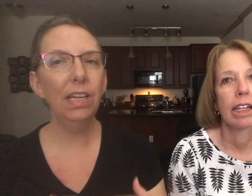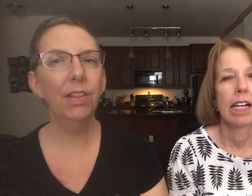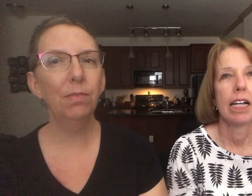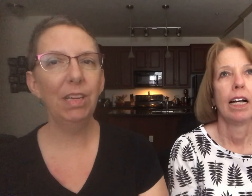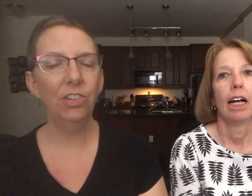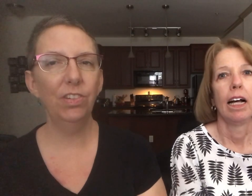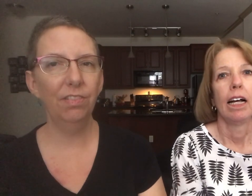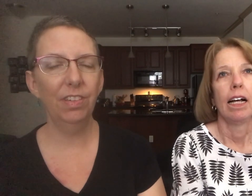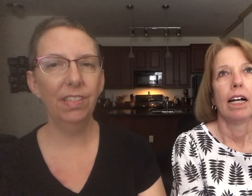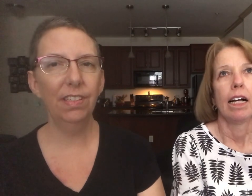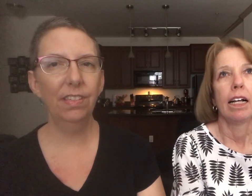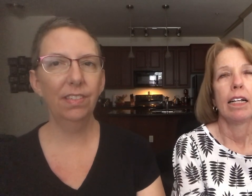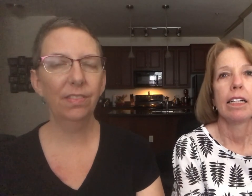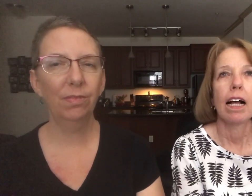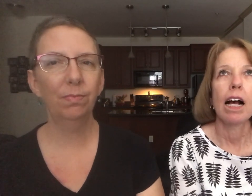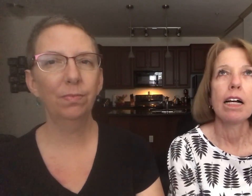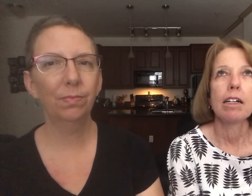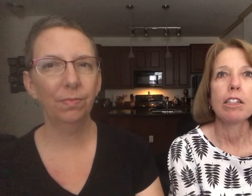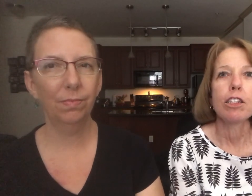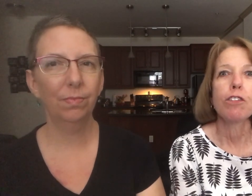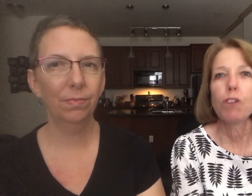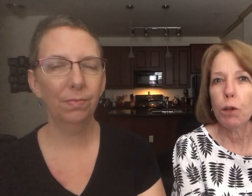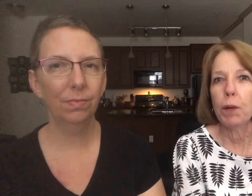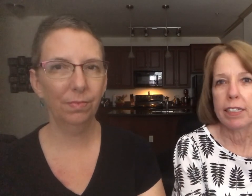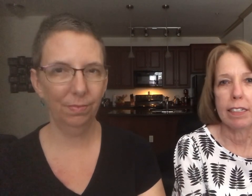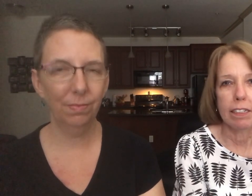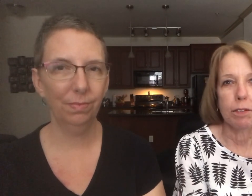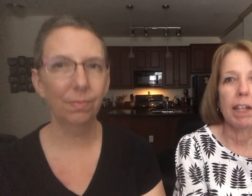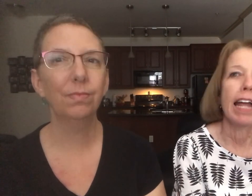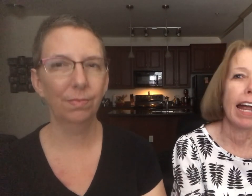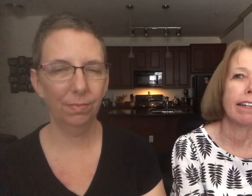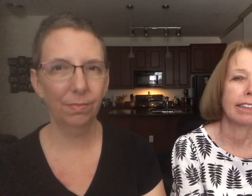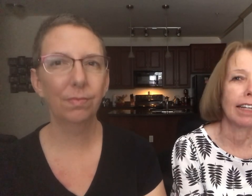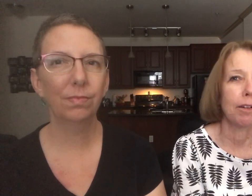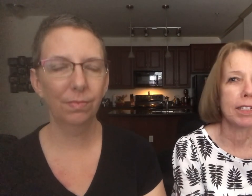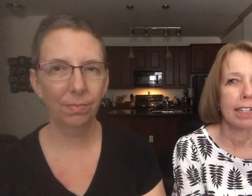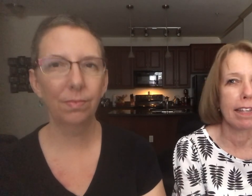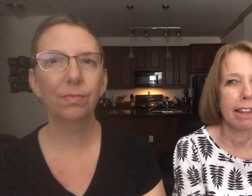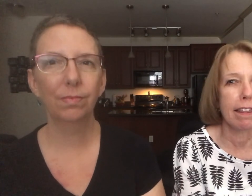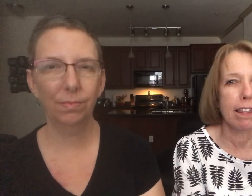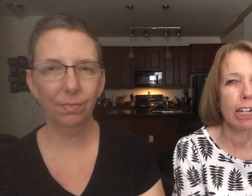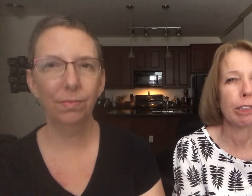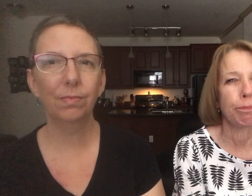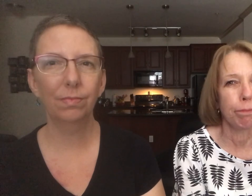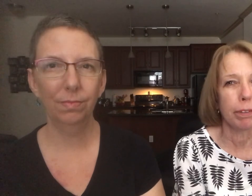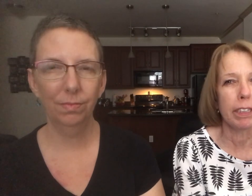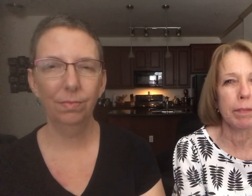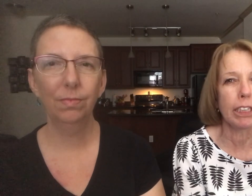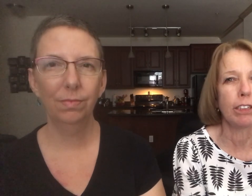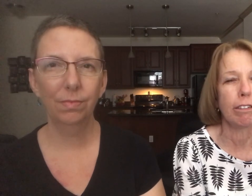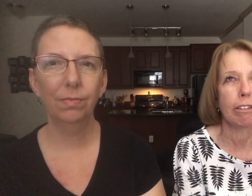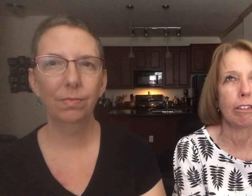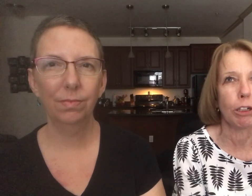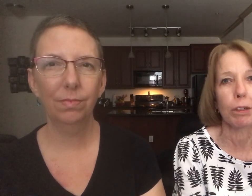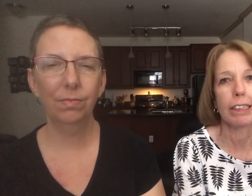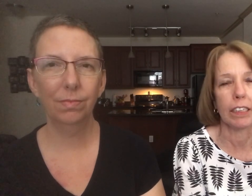other major differences? The roadway system and housing, I would say they're pretty much totally